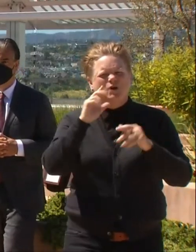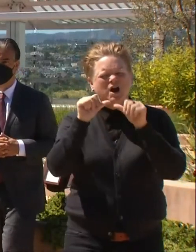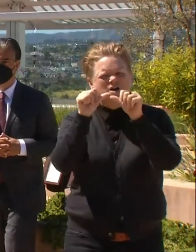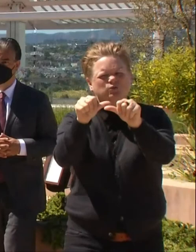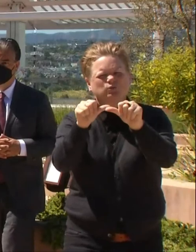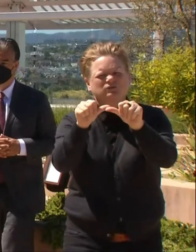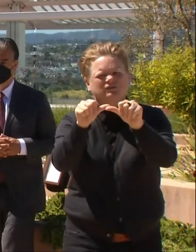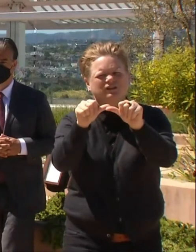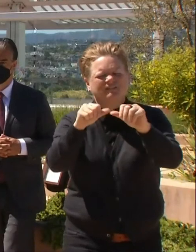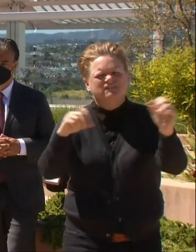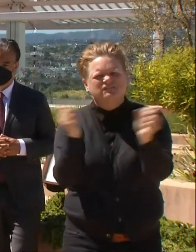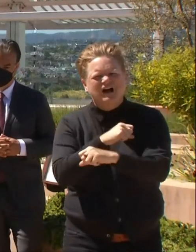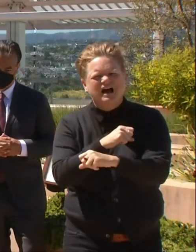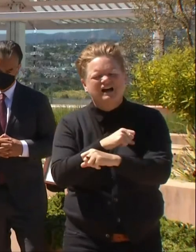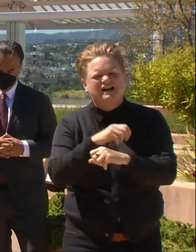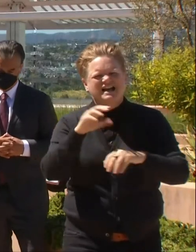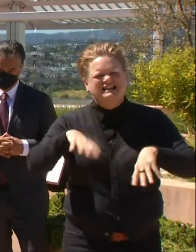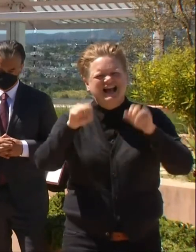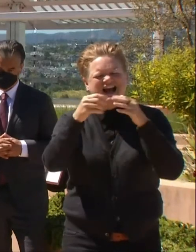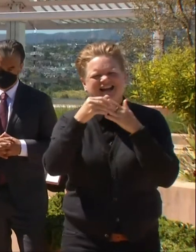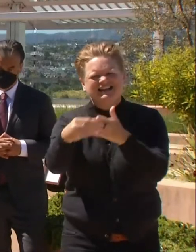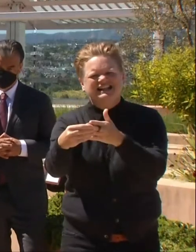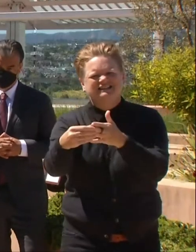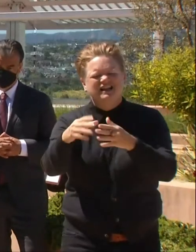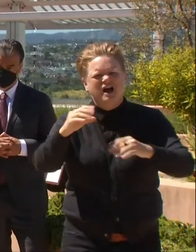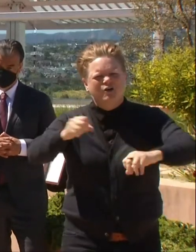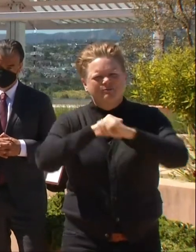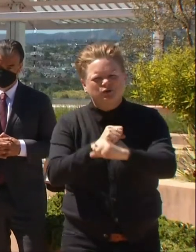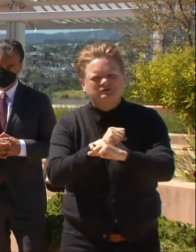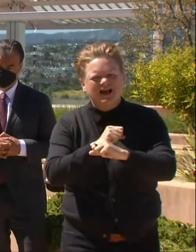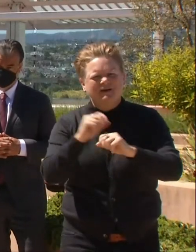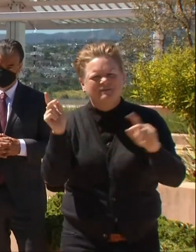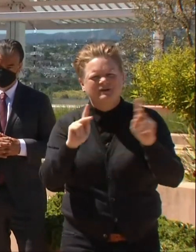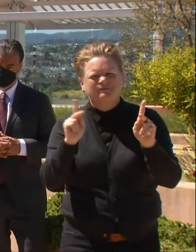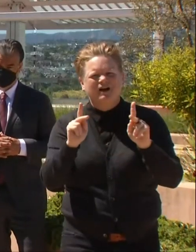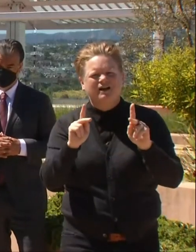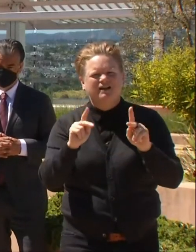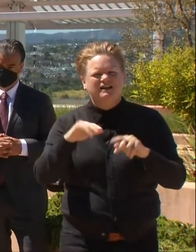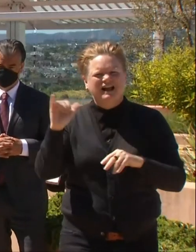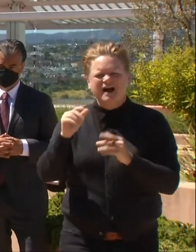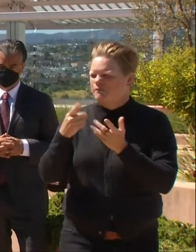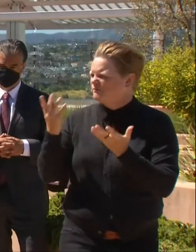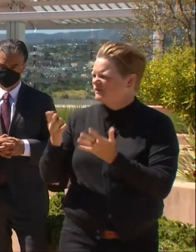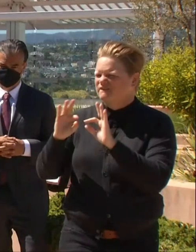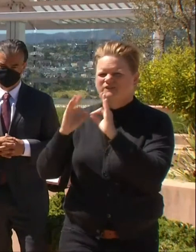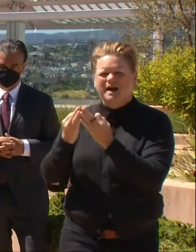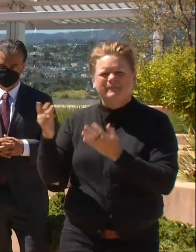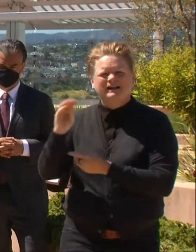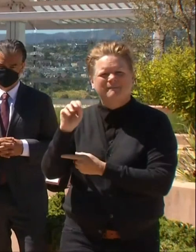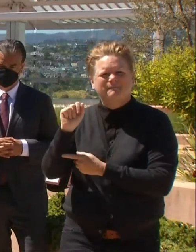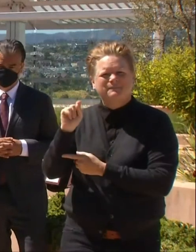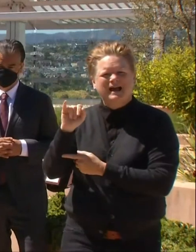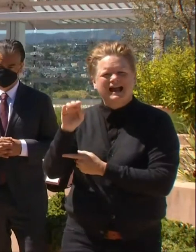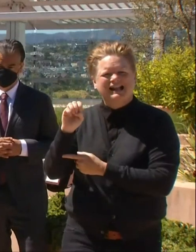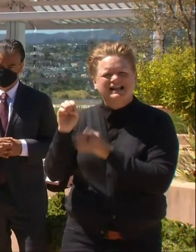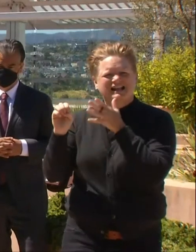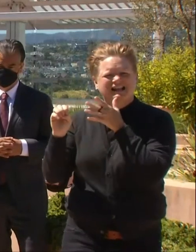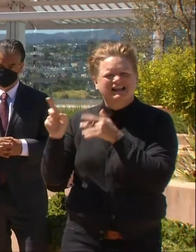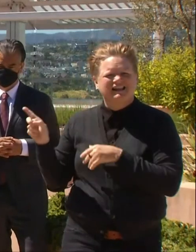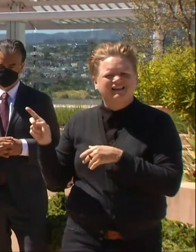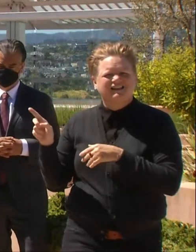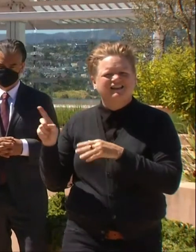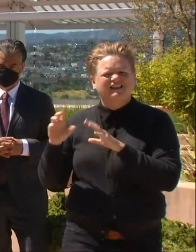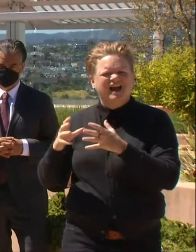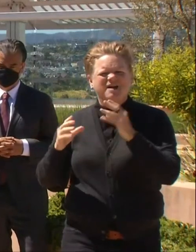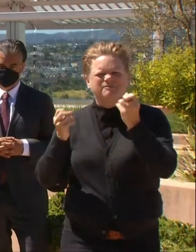those, you know, like Maddie and her family and thousands of others that are relying and